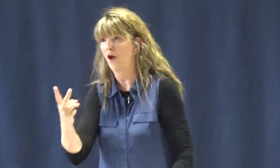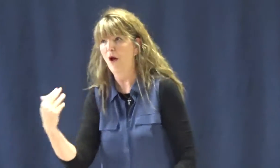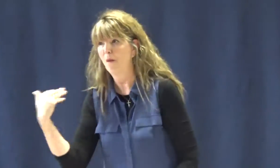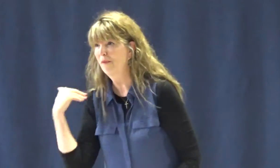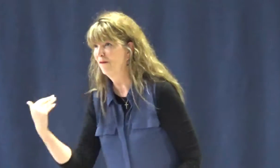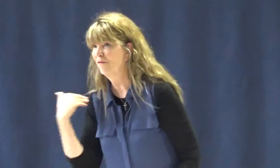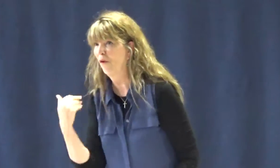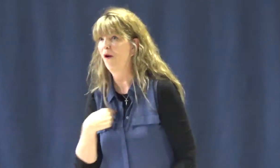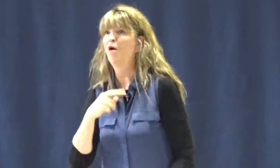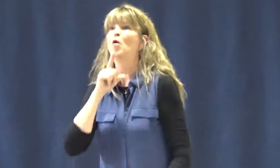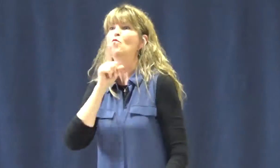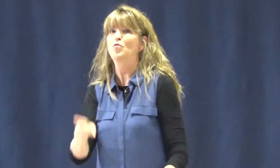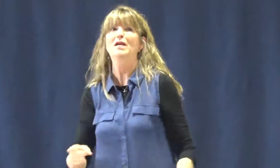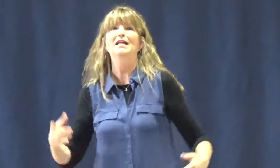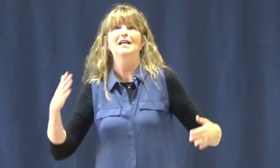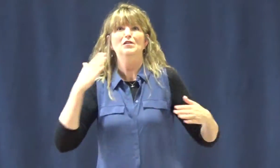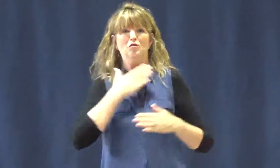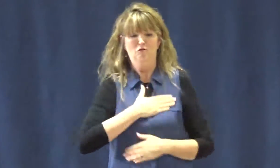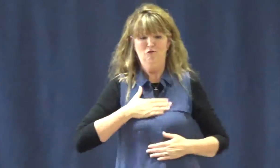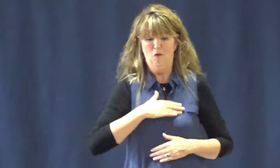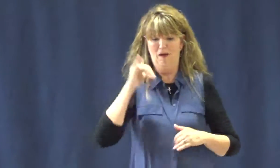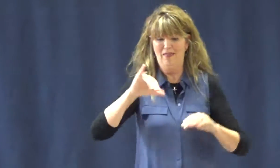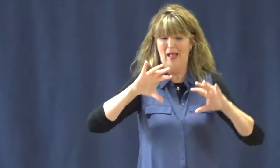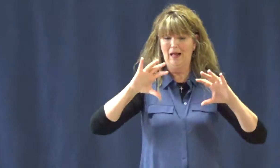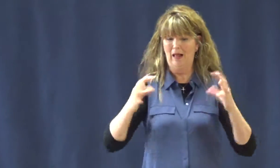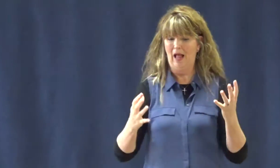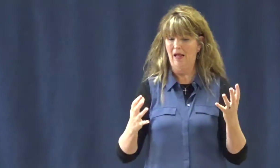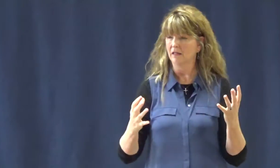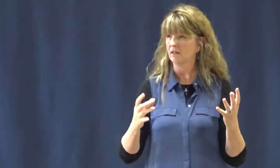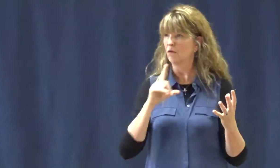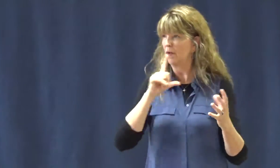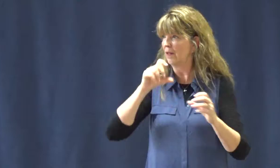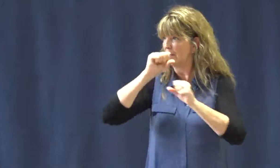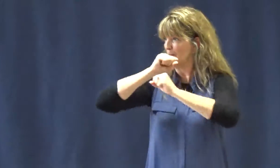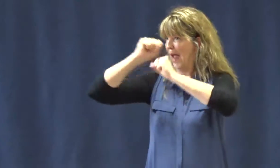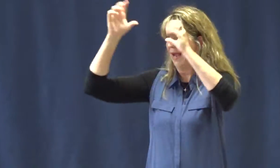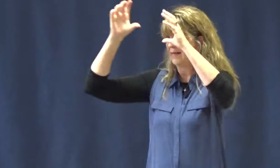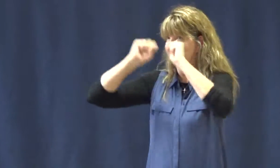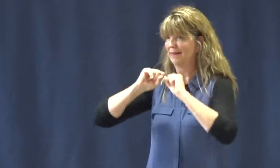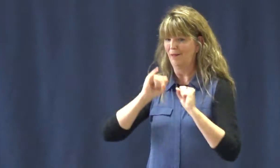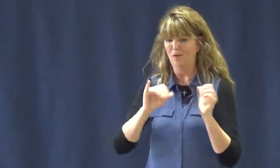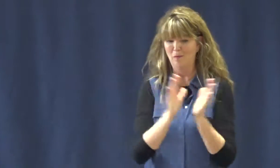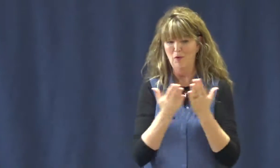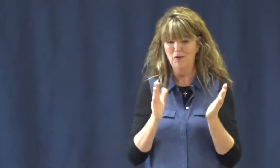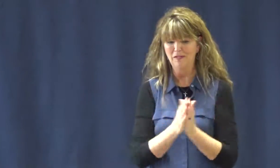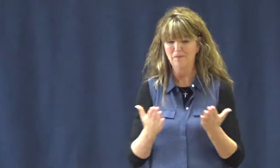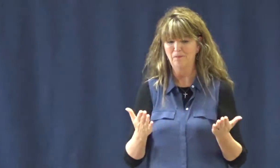that we were required to read were amazing. I really enjoyed that course.